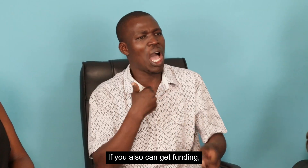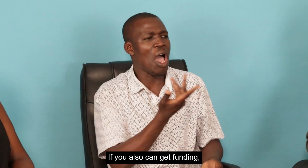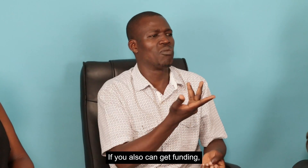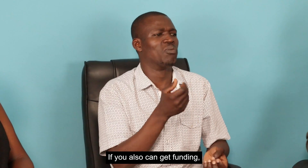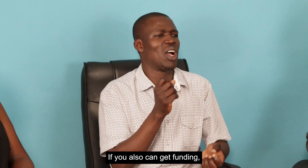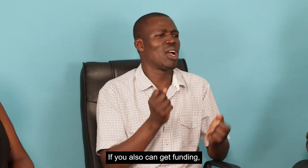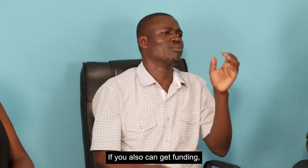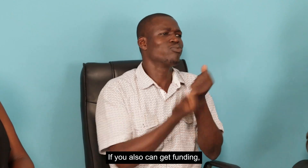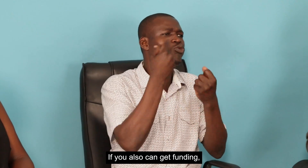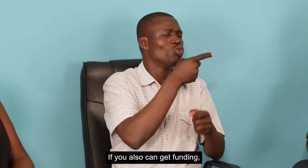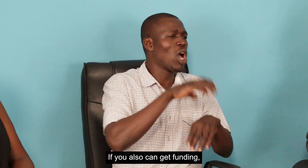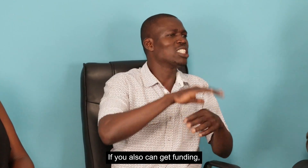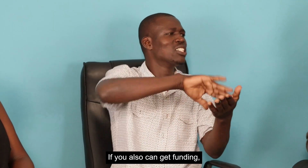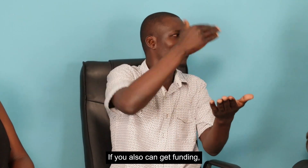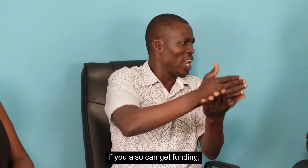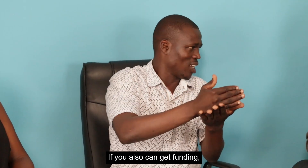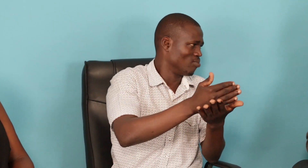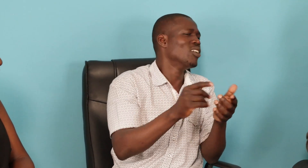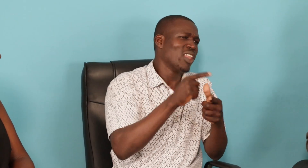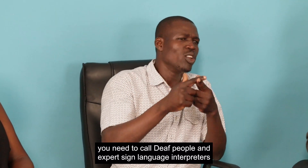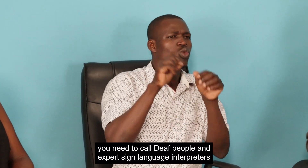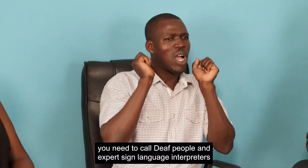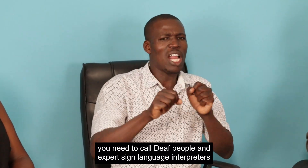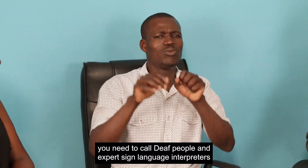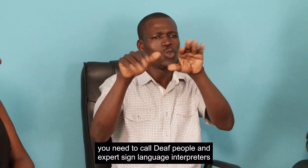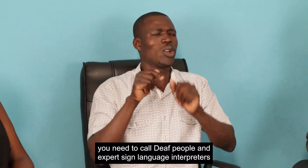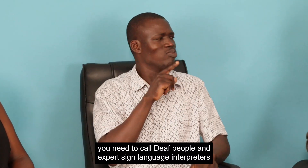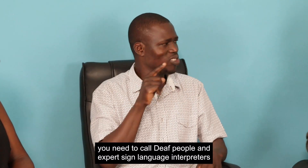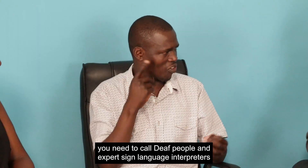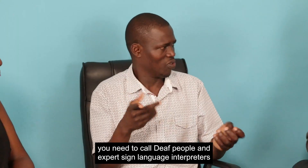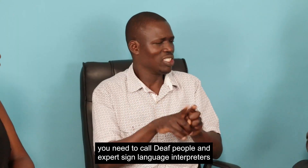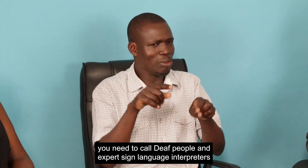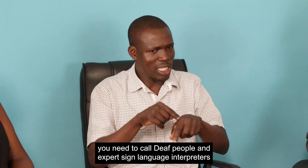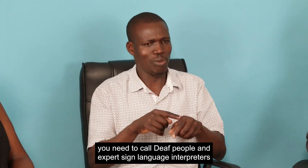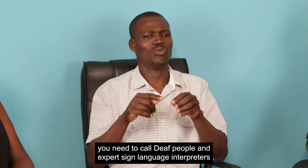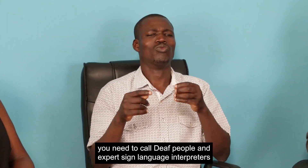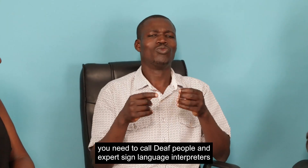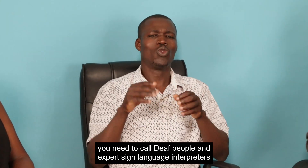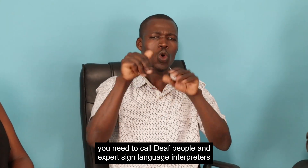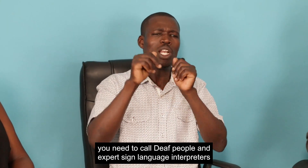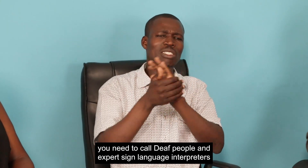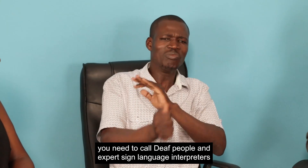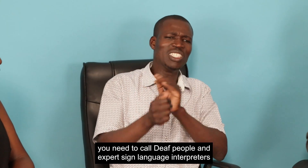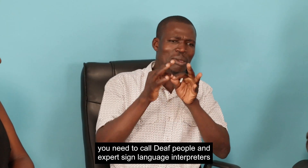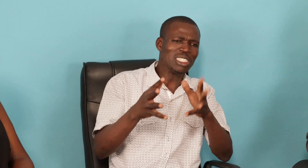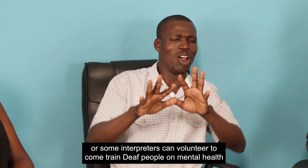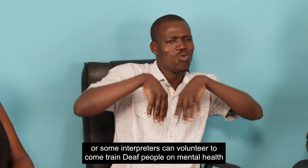very hard. And also, you can produce, if there is an organization that have funds for the deaf people, they can